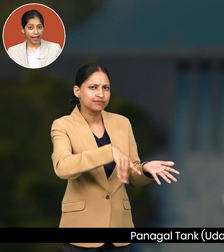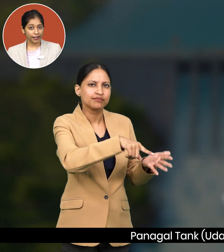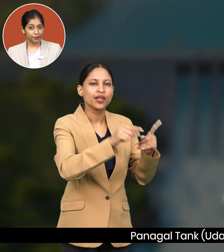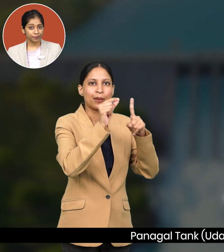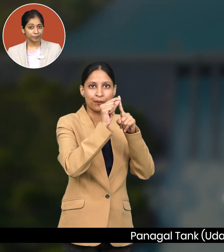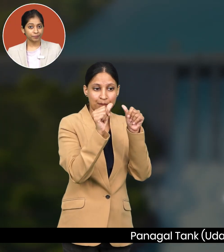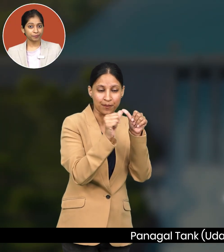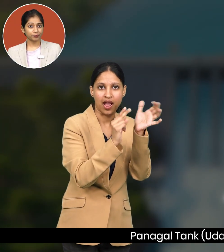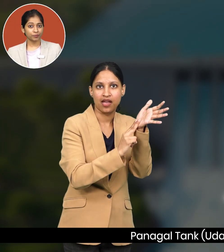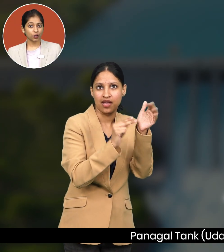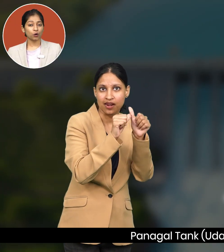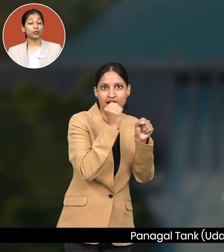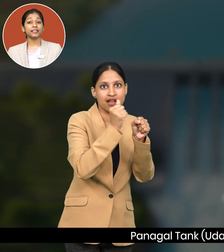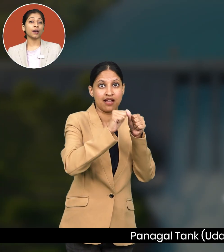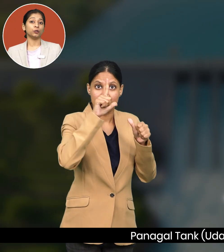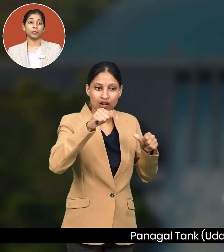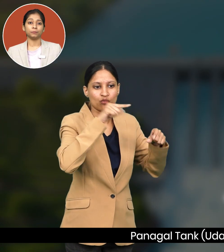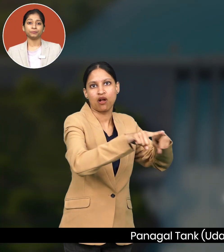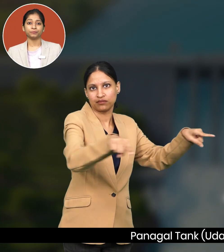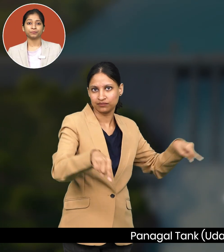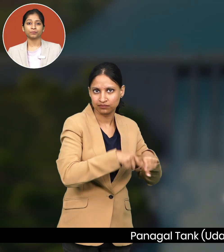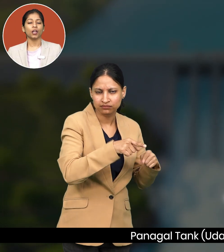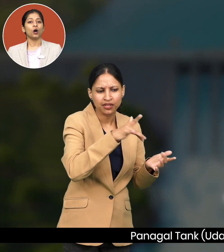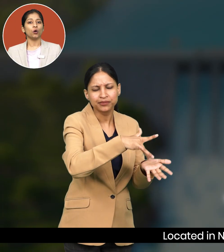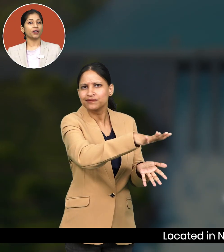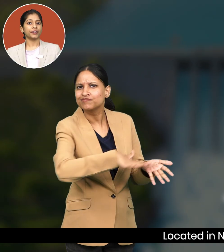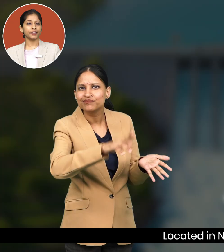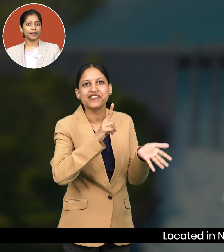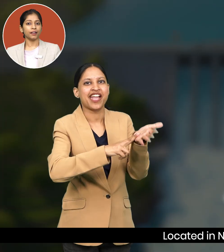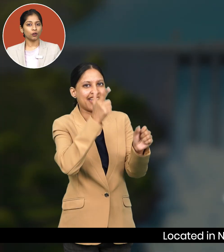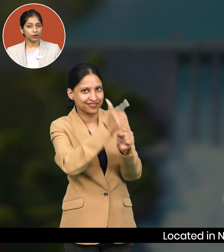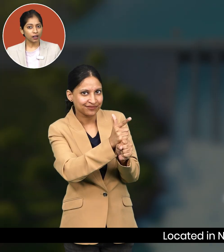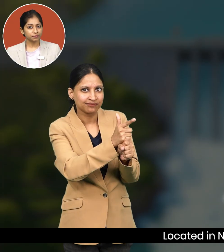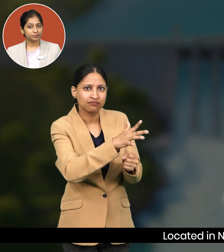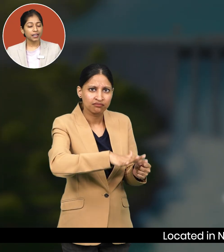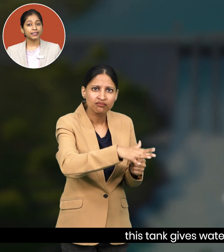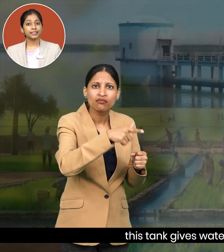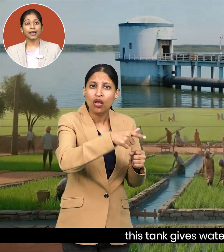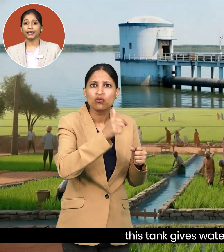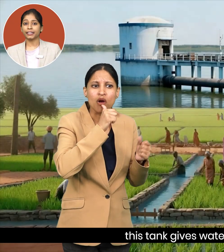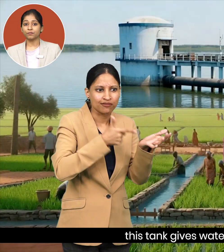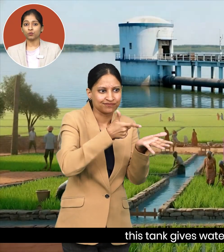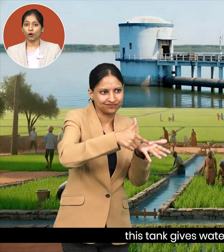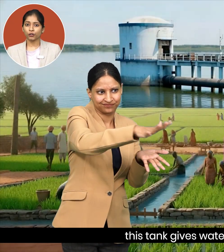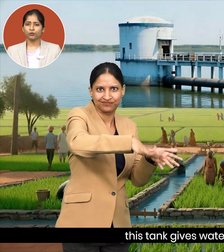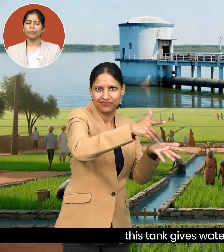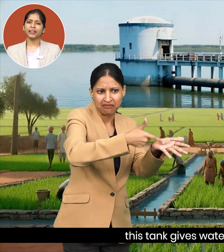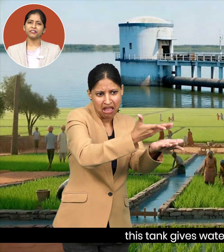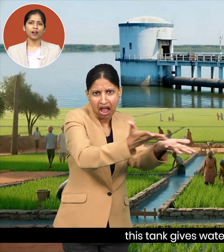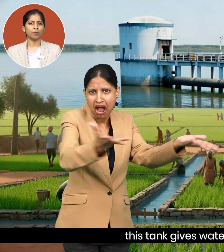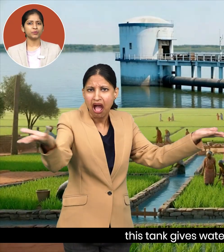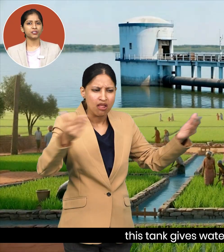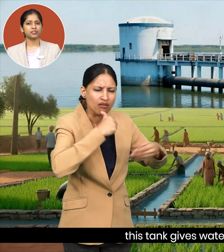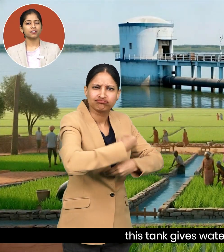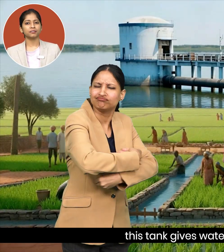Panagal Tank, Uday Samudram. Located in Nalgonda, this tank gives water to